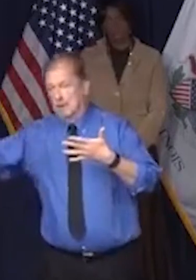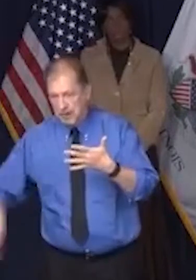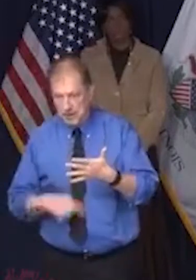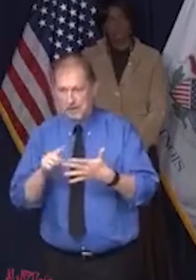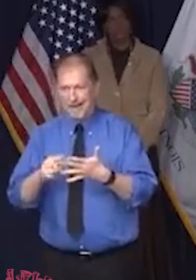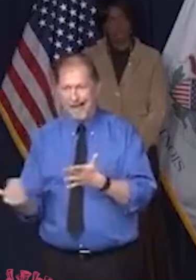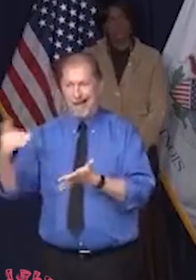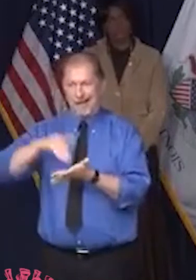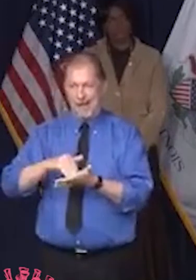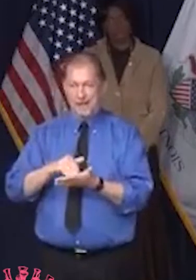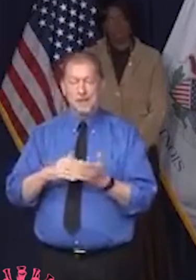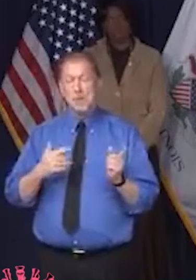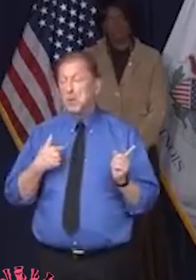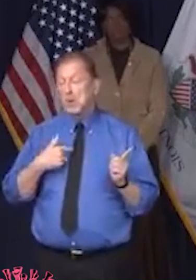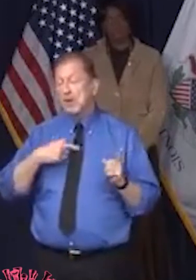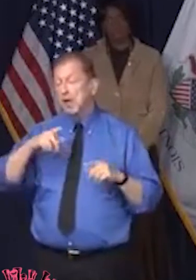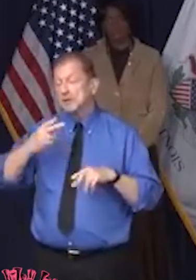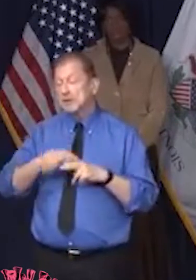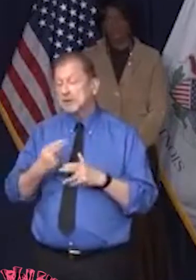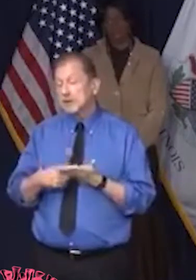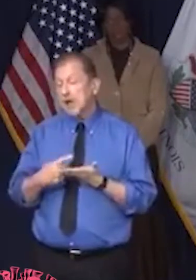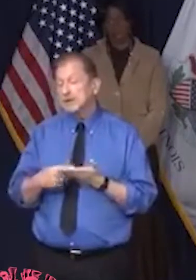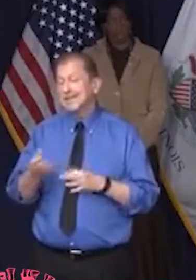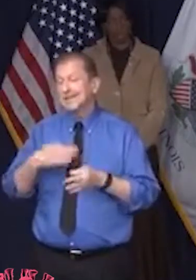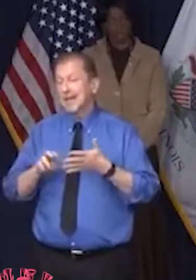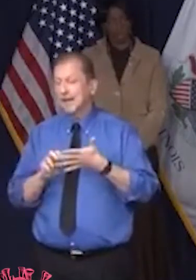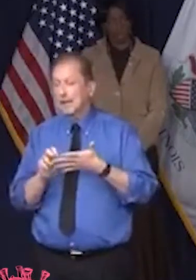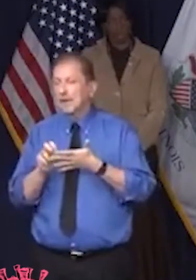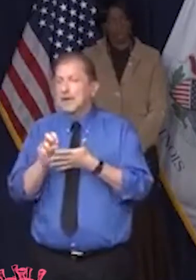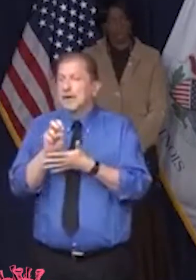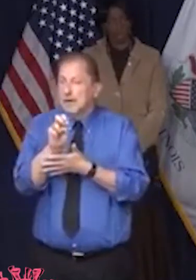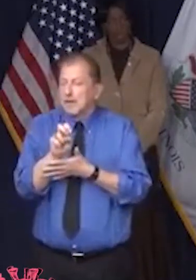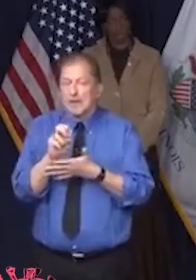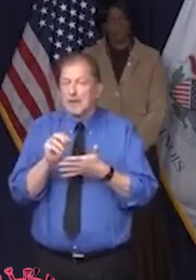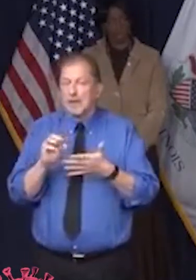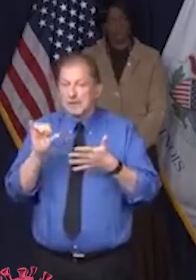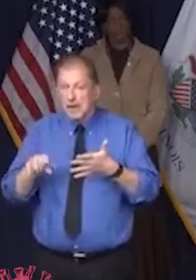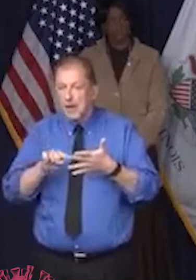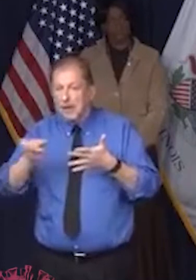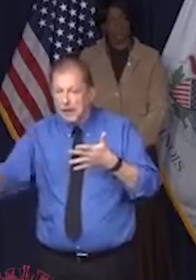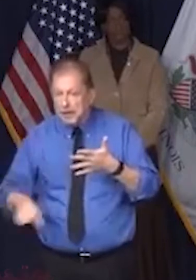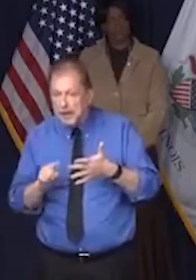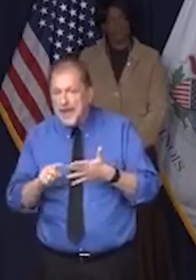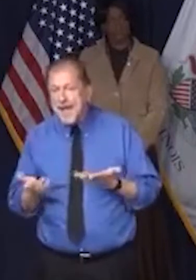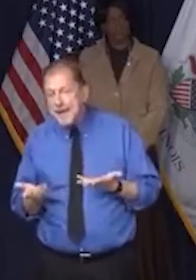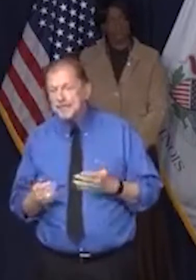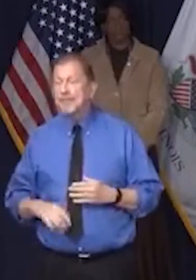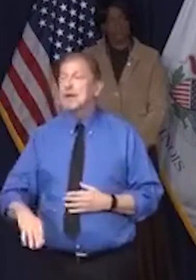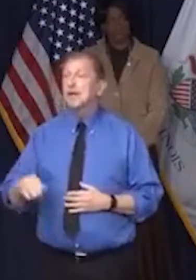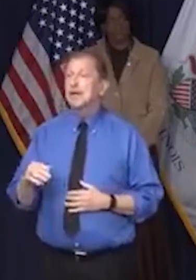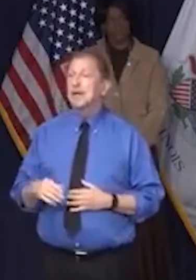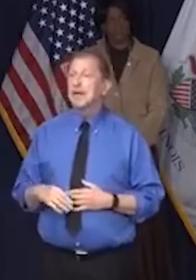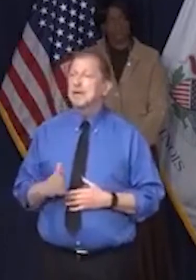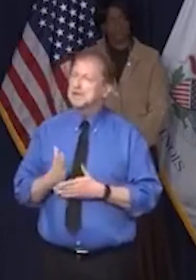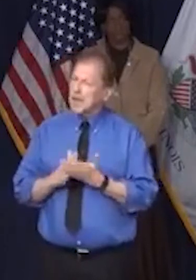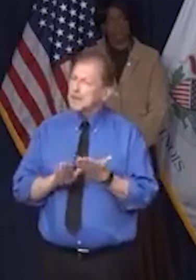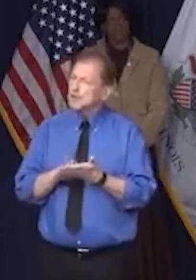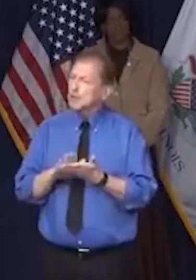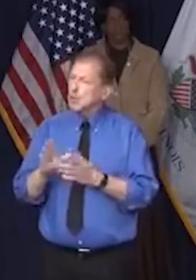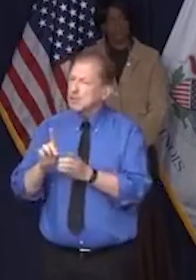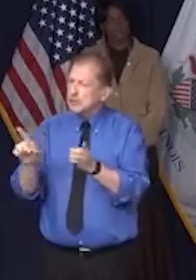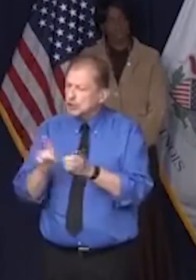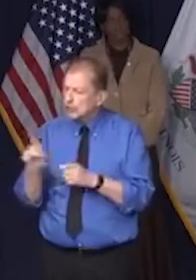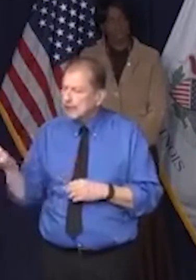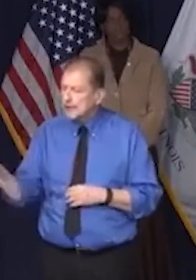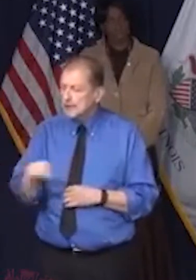it's not something that we've contemplated right now, given the amount of time that's left in the school year and the fact that some school districts, many school